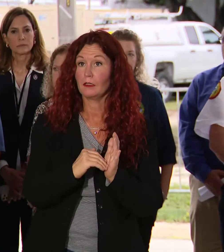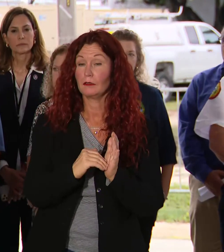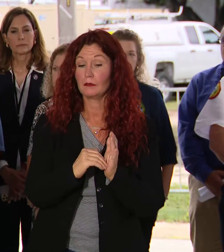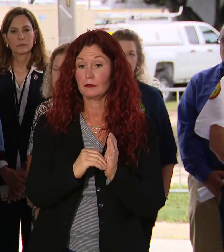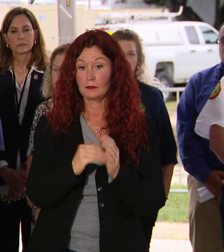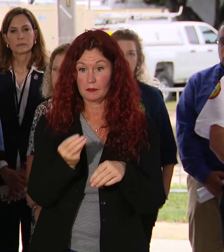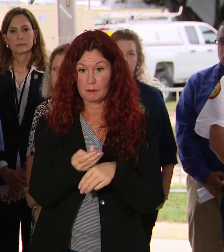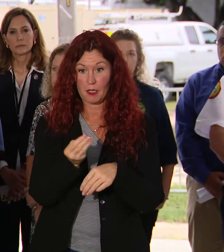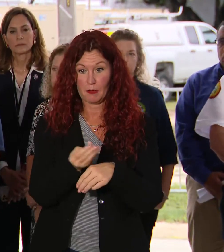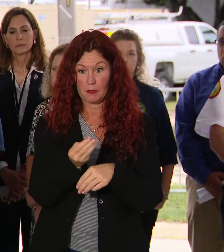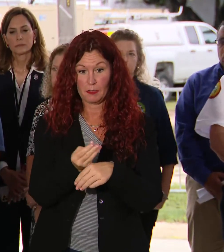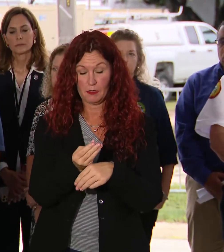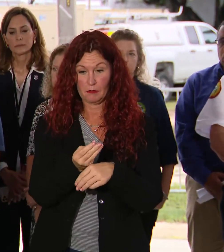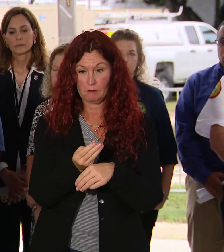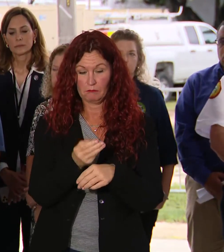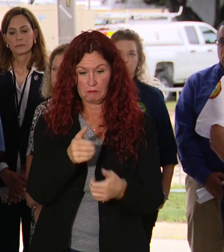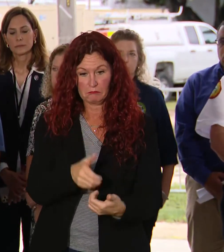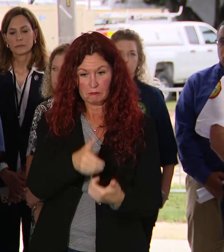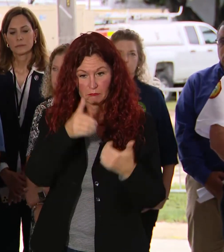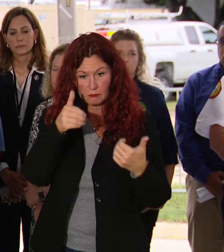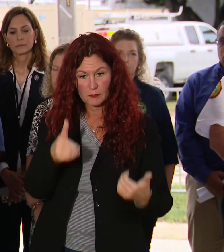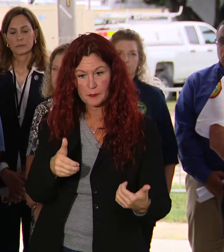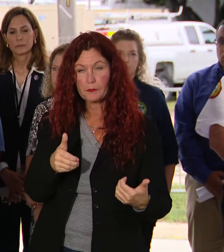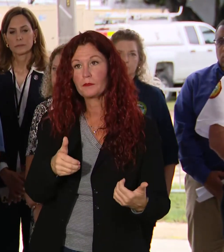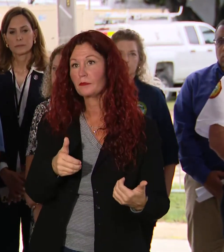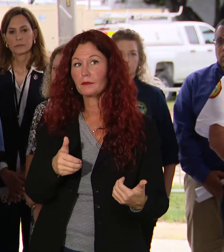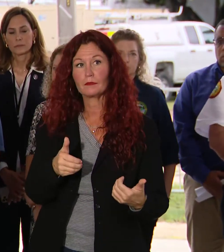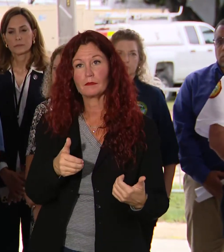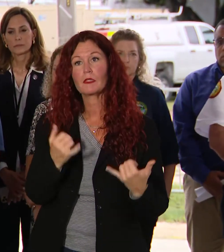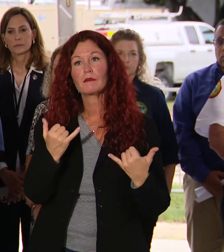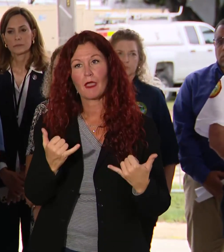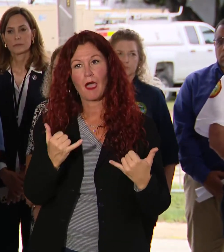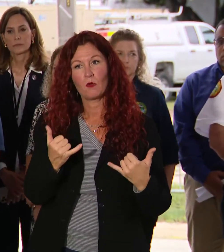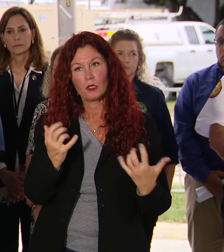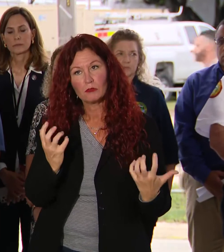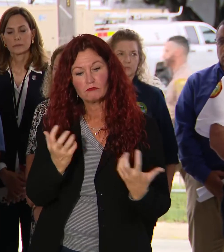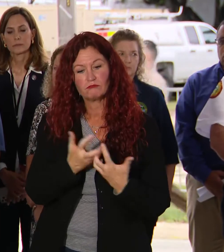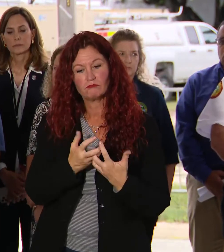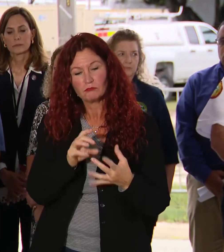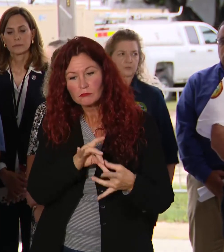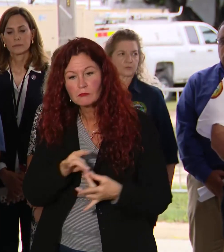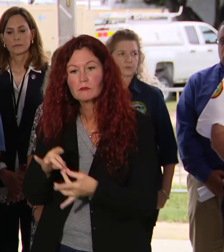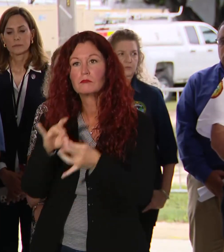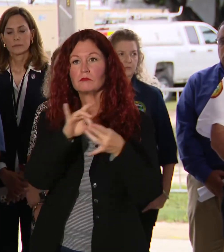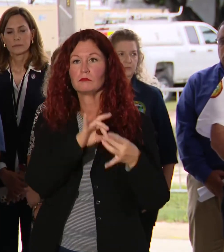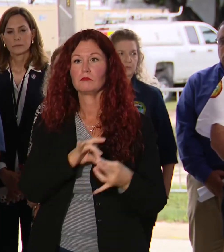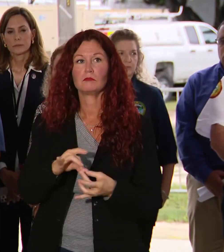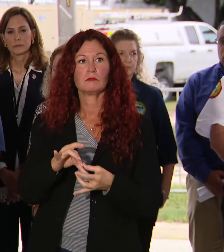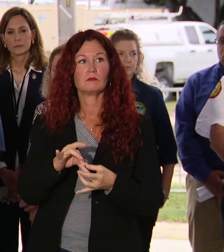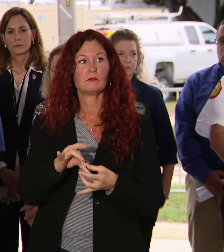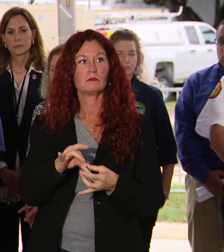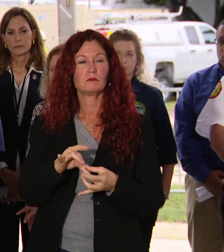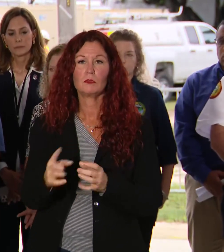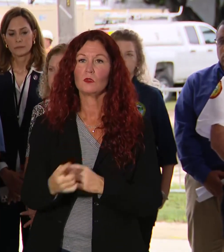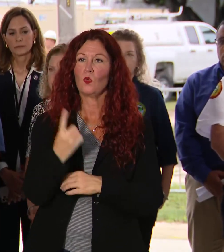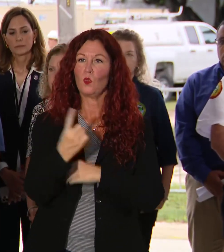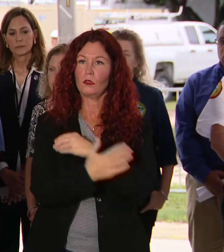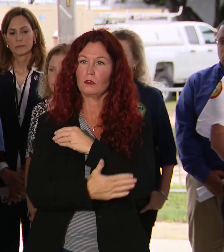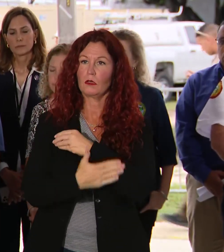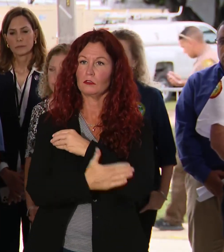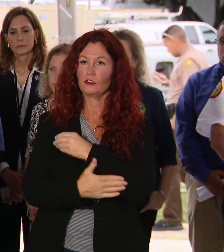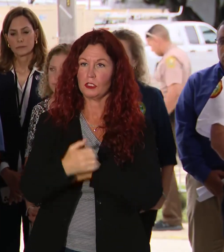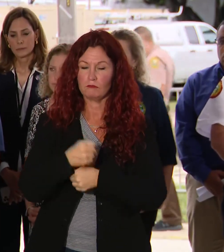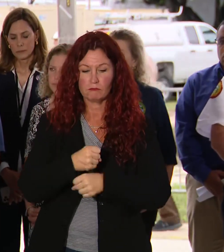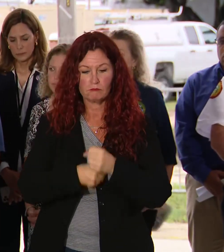this tragedy. We are truly united by this tragedy. So I want to thank the President and all of our state